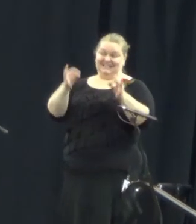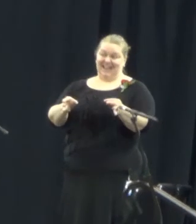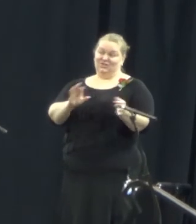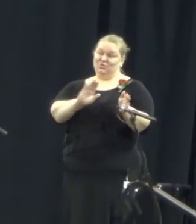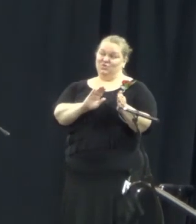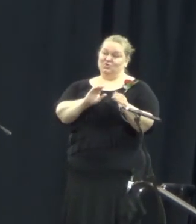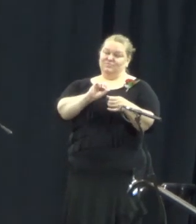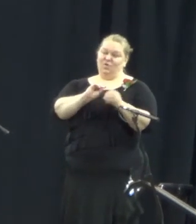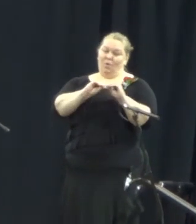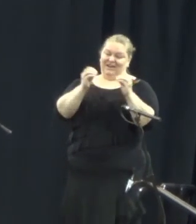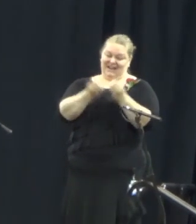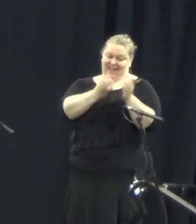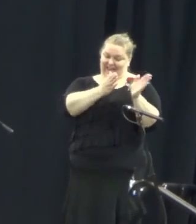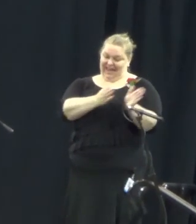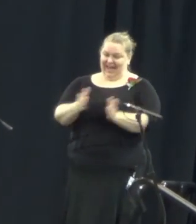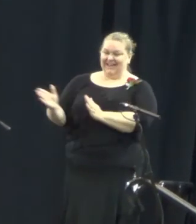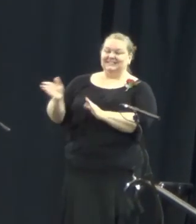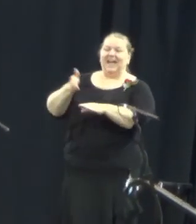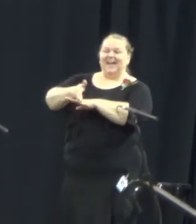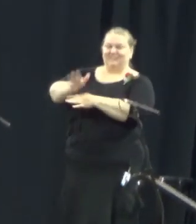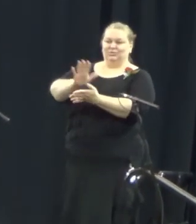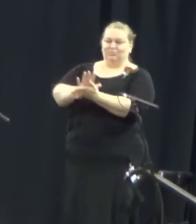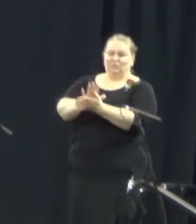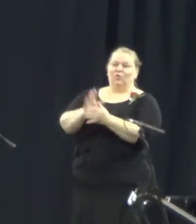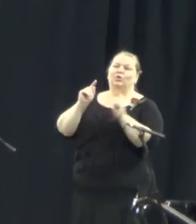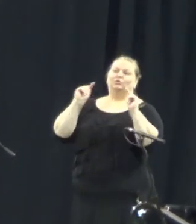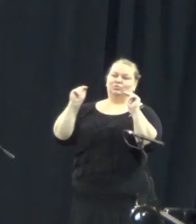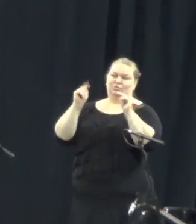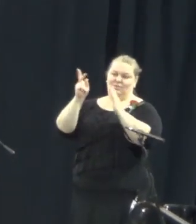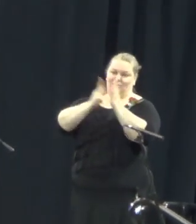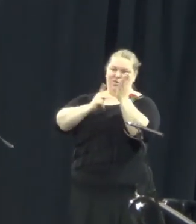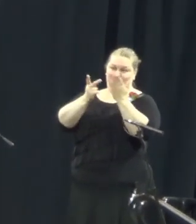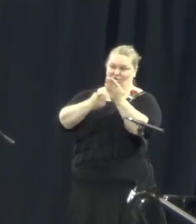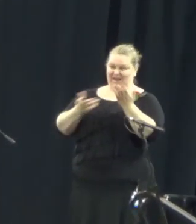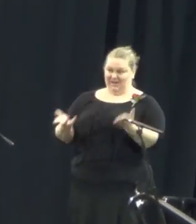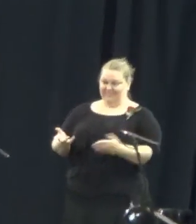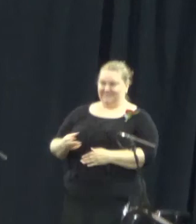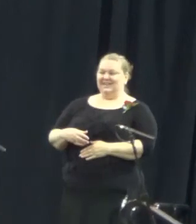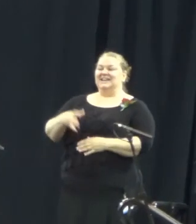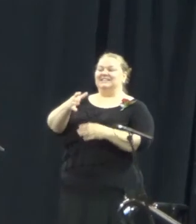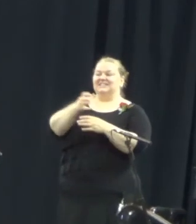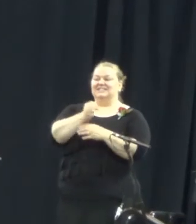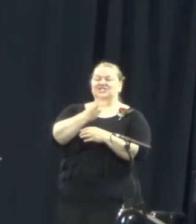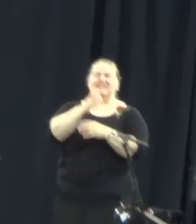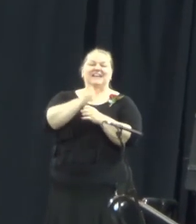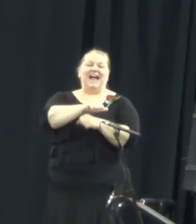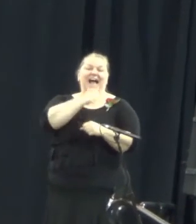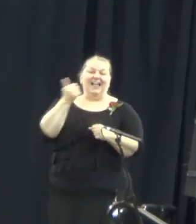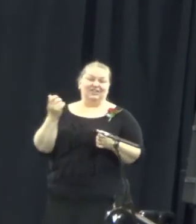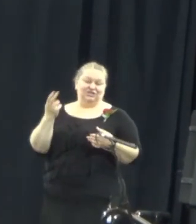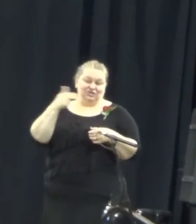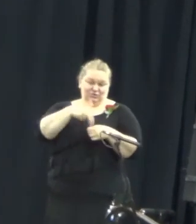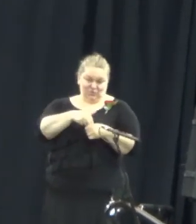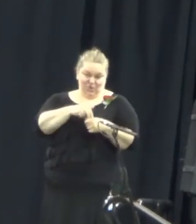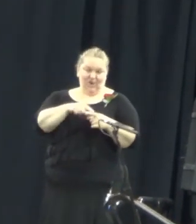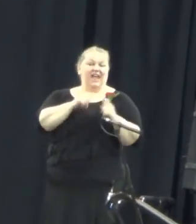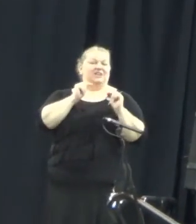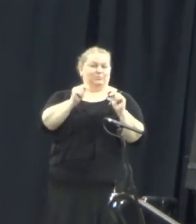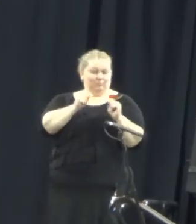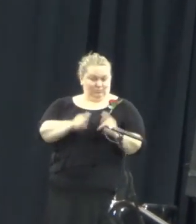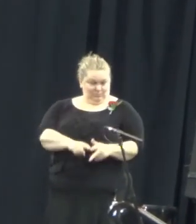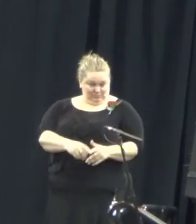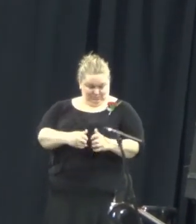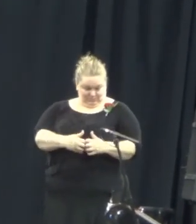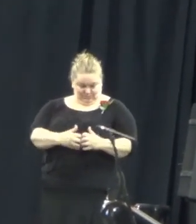organize an after-school tutoring program. She got others to join her efforts, and the tutoring program started, but